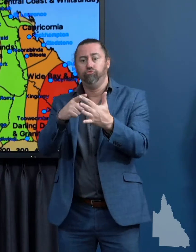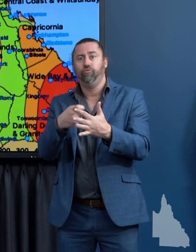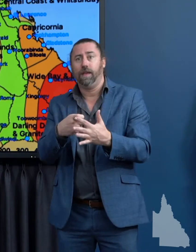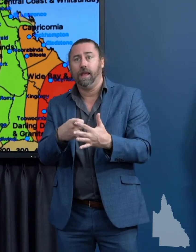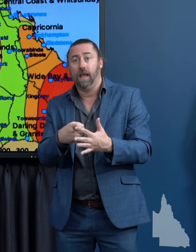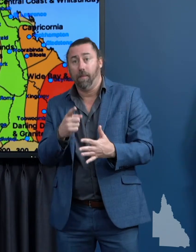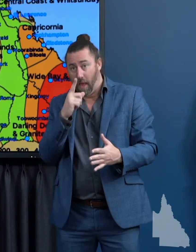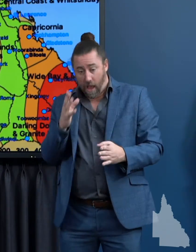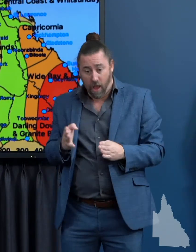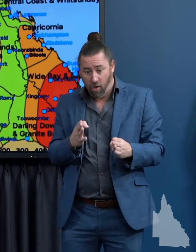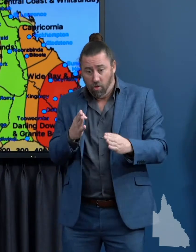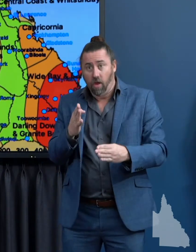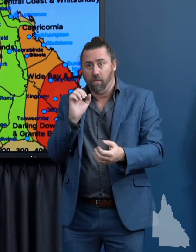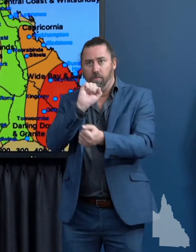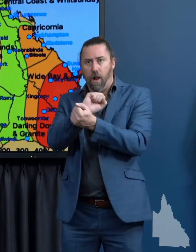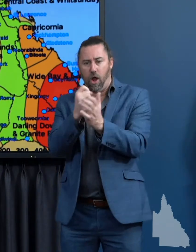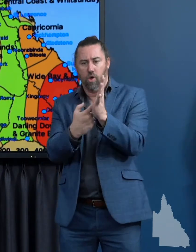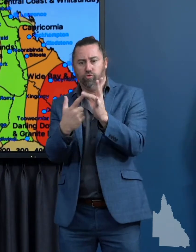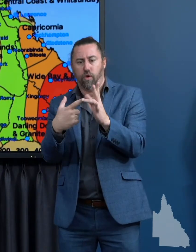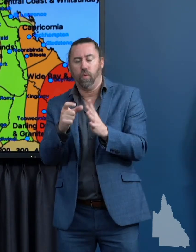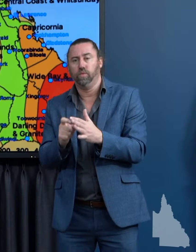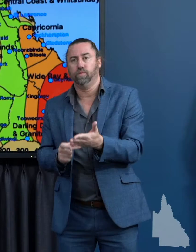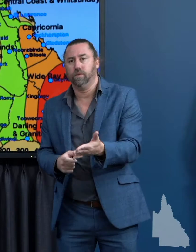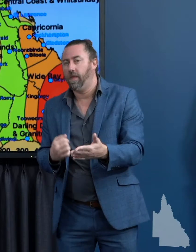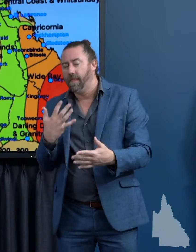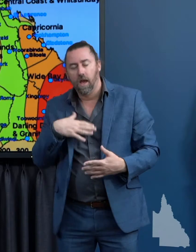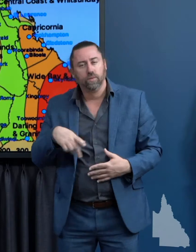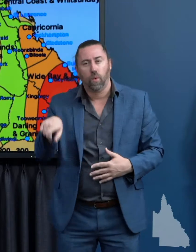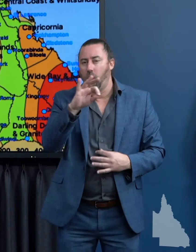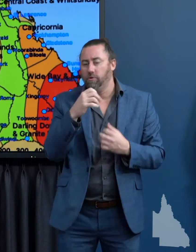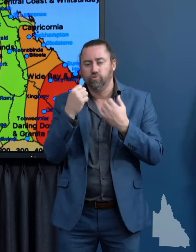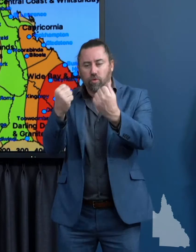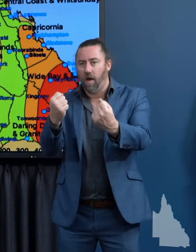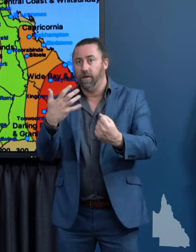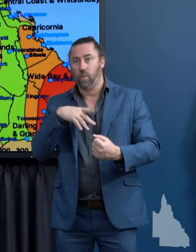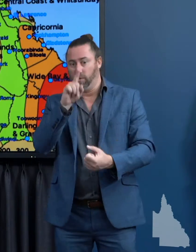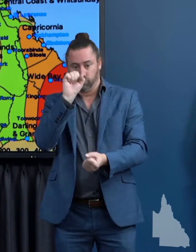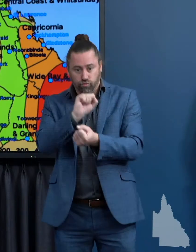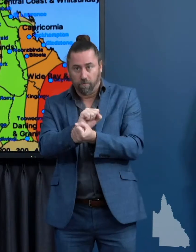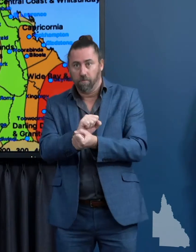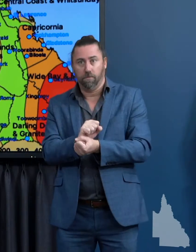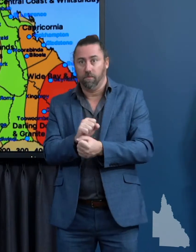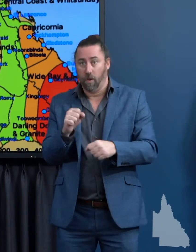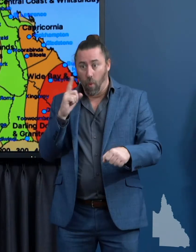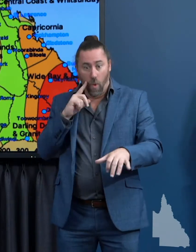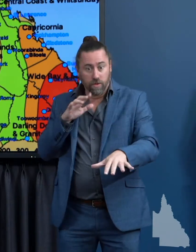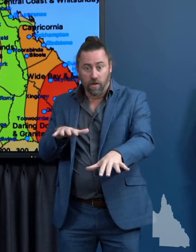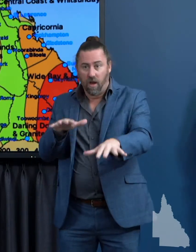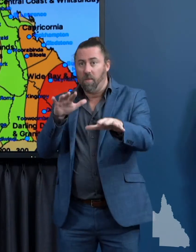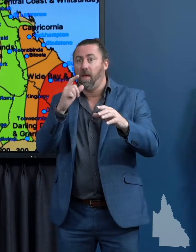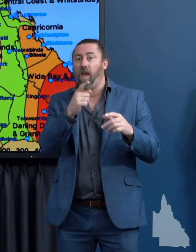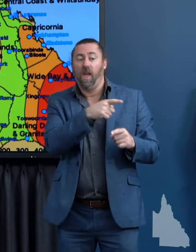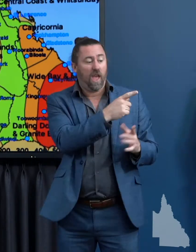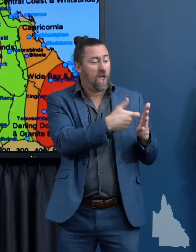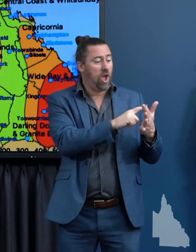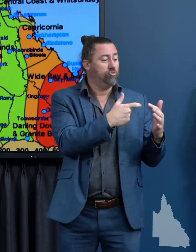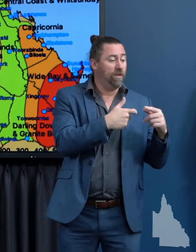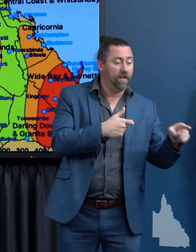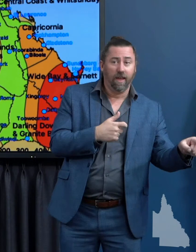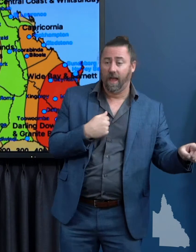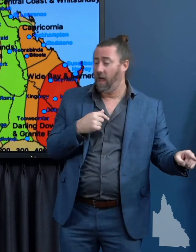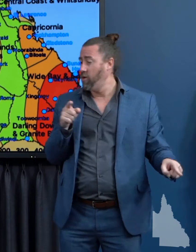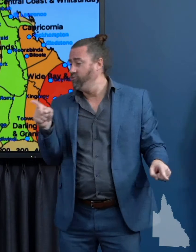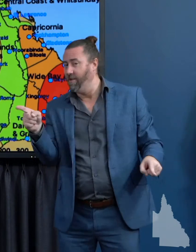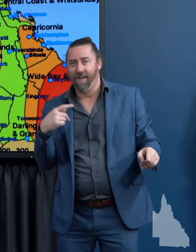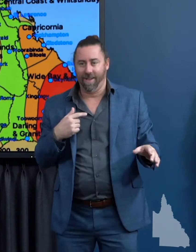cut roads. That's why we don't want people on the road. We don't want people trapped on the road between creeks that have been rising that we've seen in the